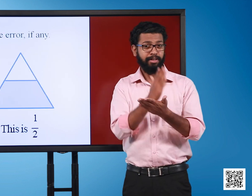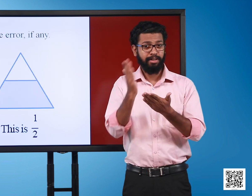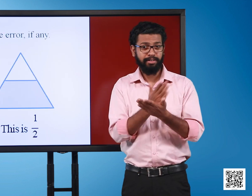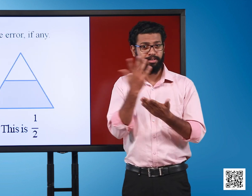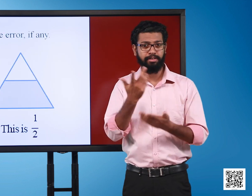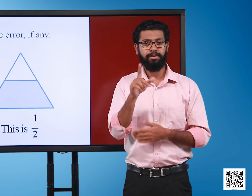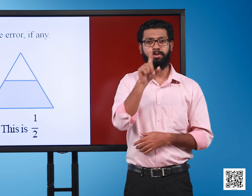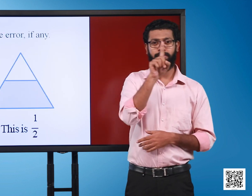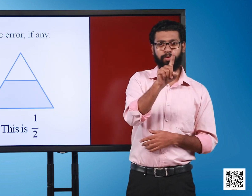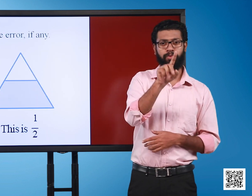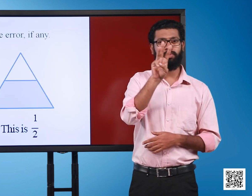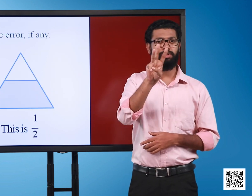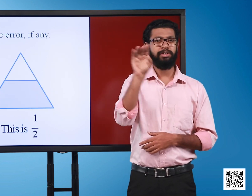Page 136.